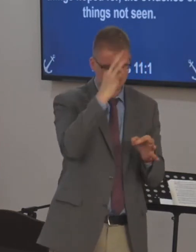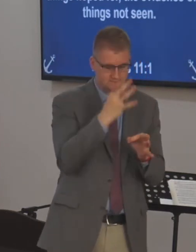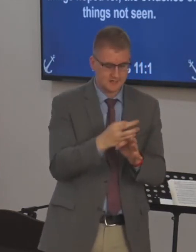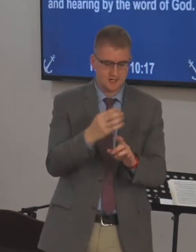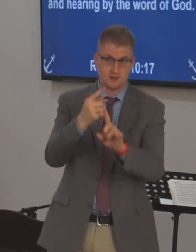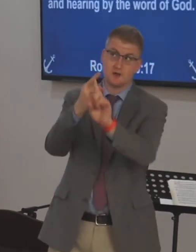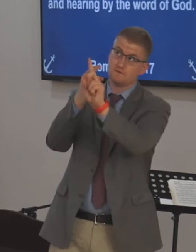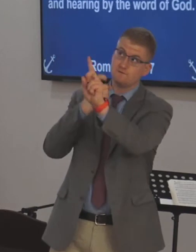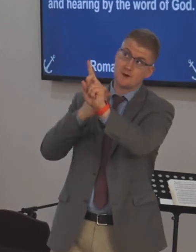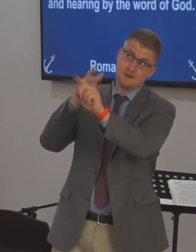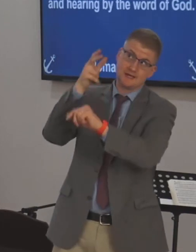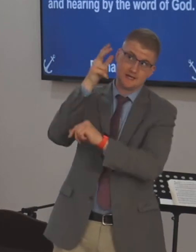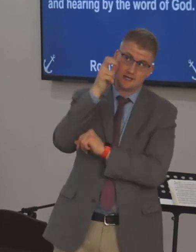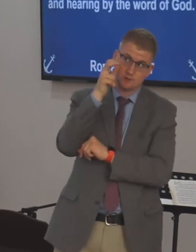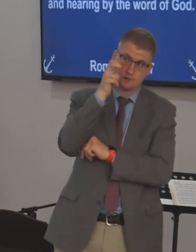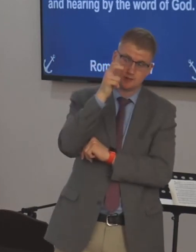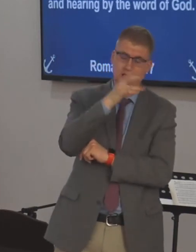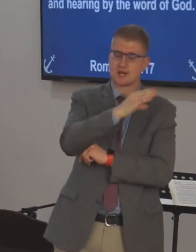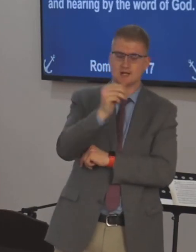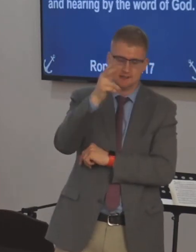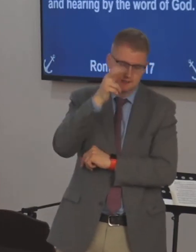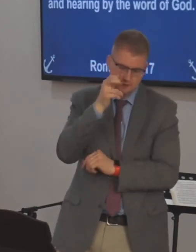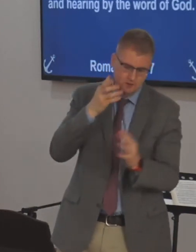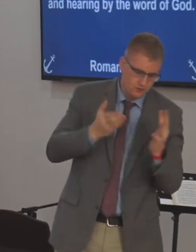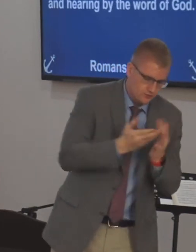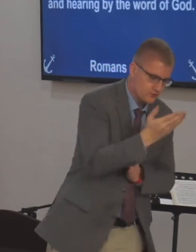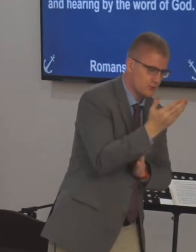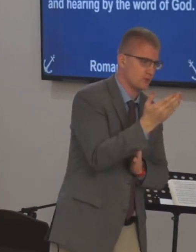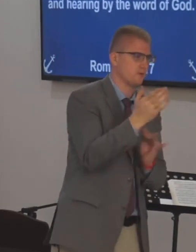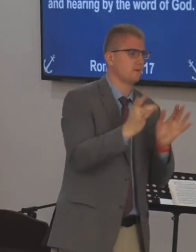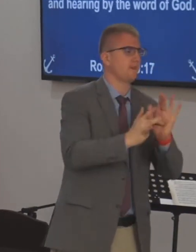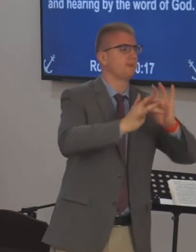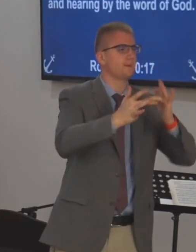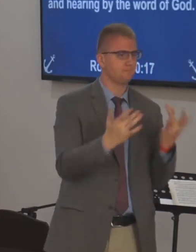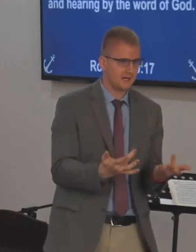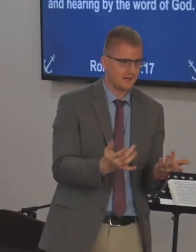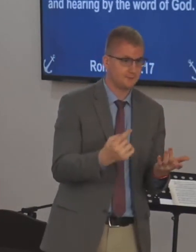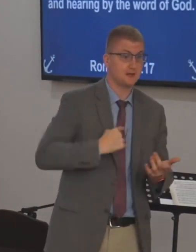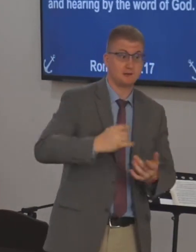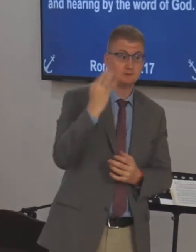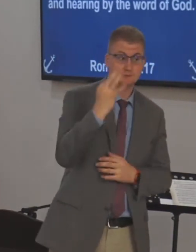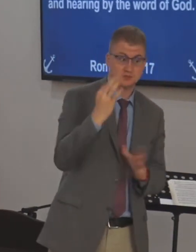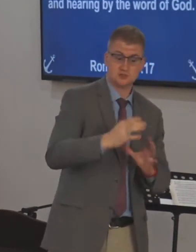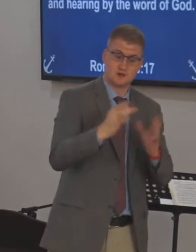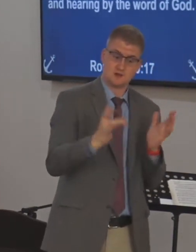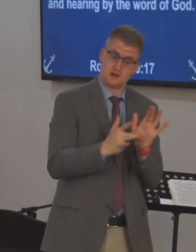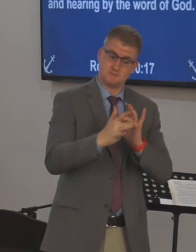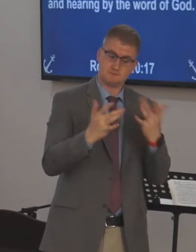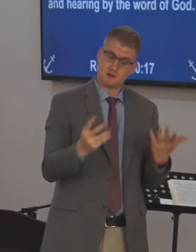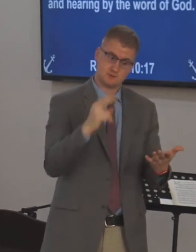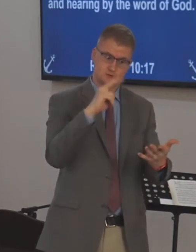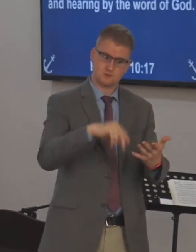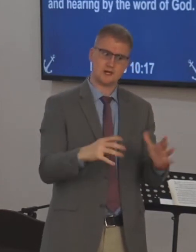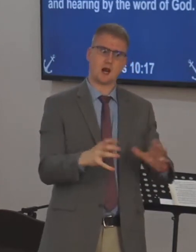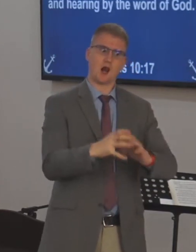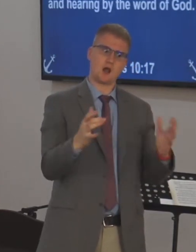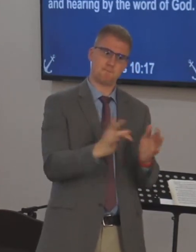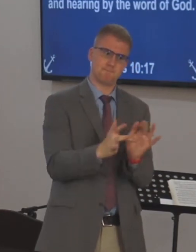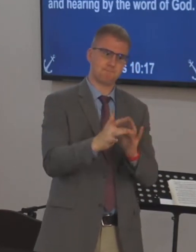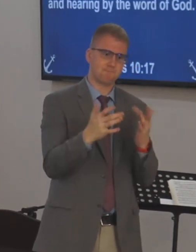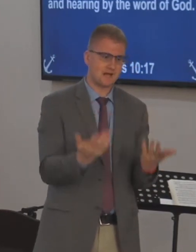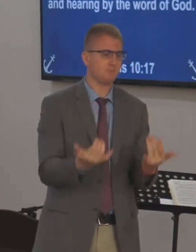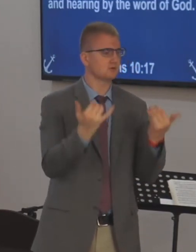by hearing, and hearing by the word of God. I'm going to preach a lot of word of God and read a lot of word of God tonight.